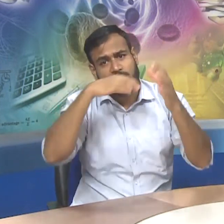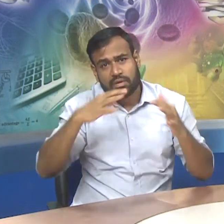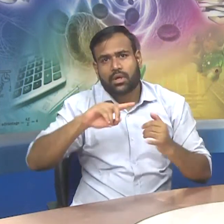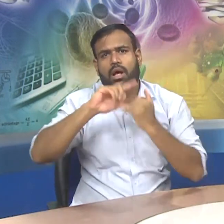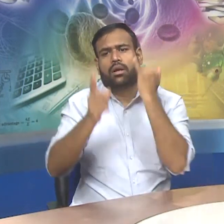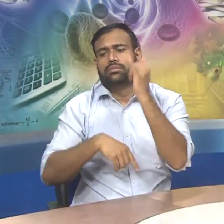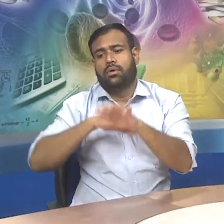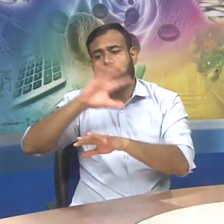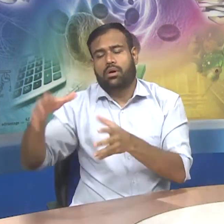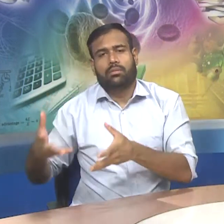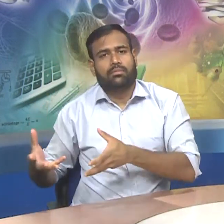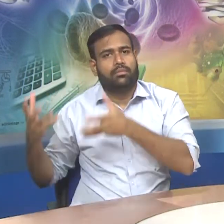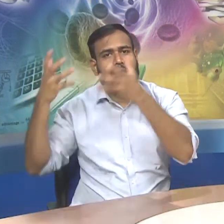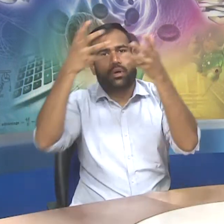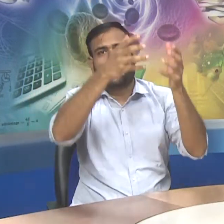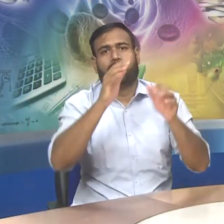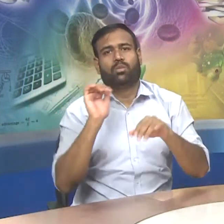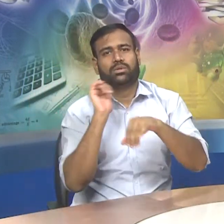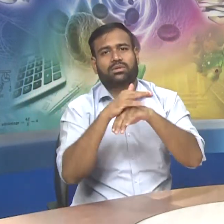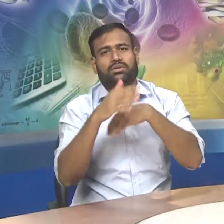it is done for all the states.